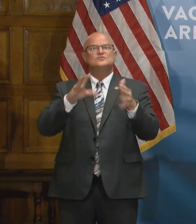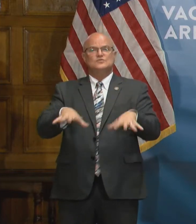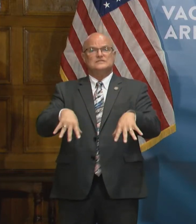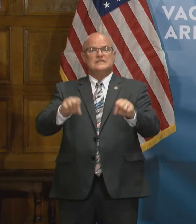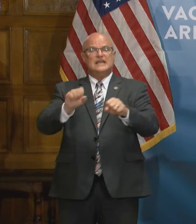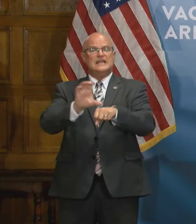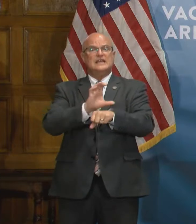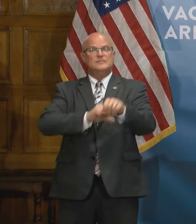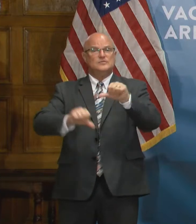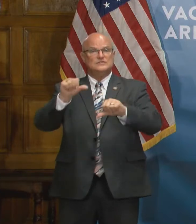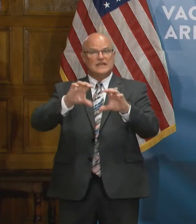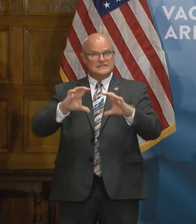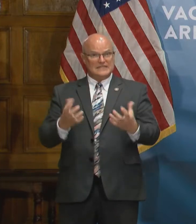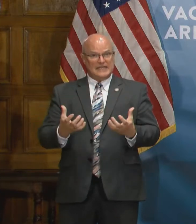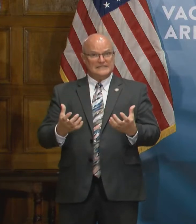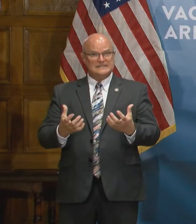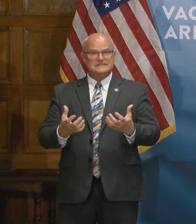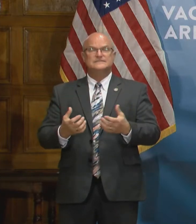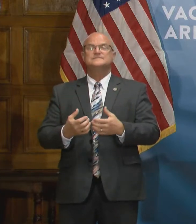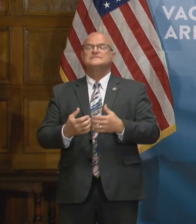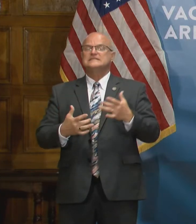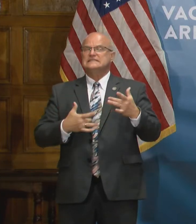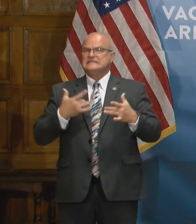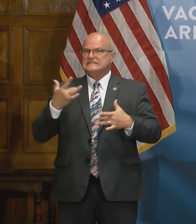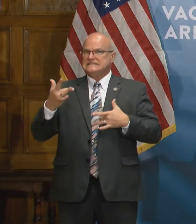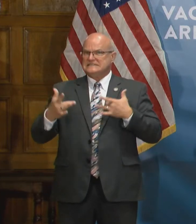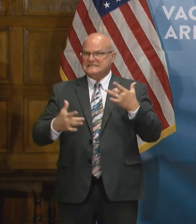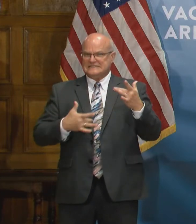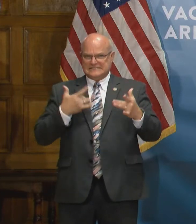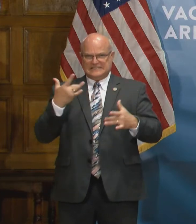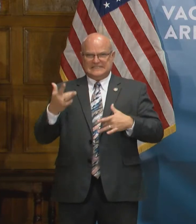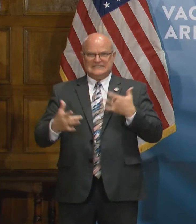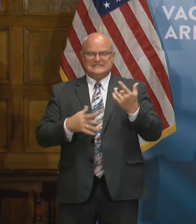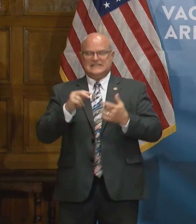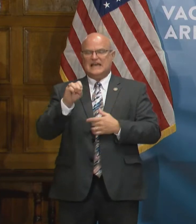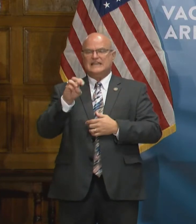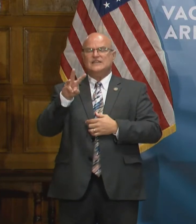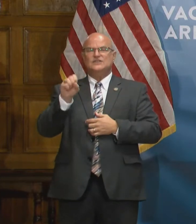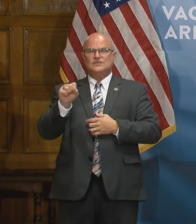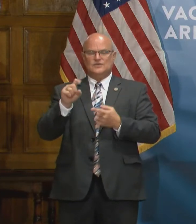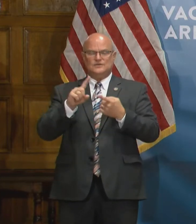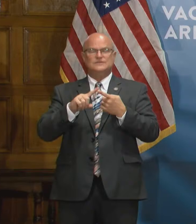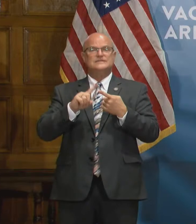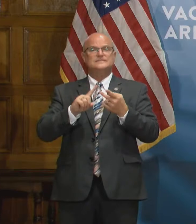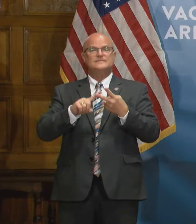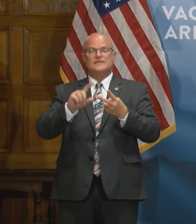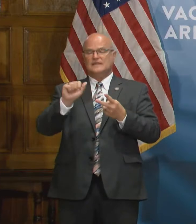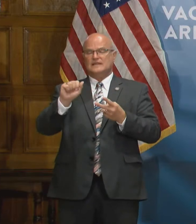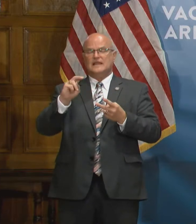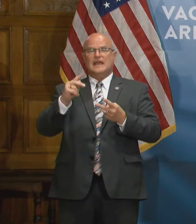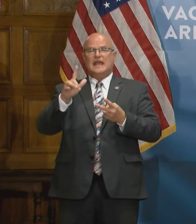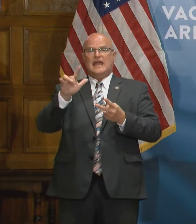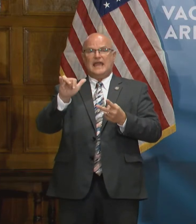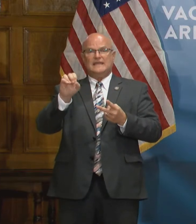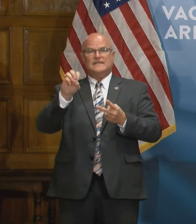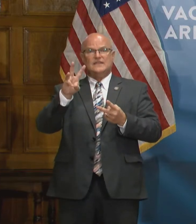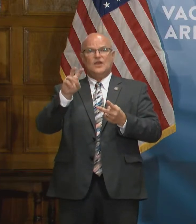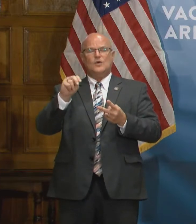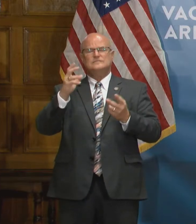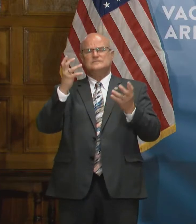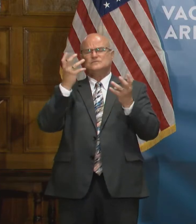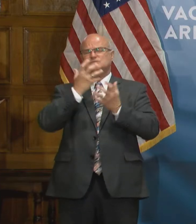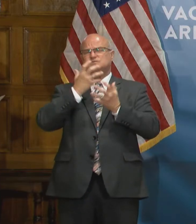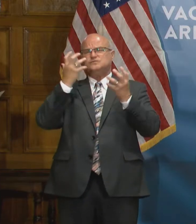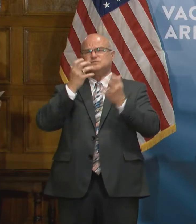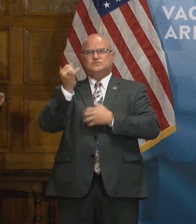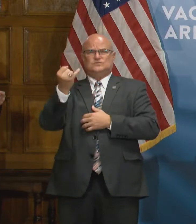computer science courses. So it is exciting news, and Anthony Owen and his team are doing a phenomenal job of